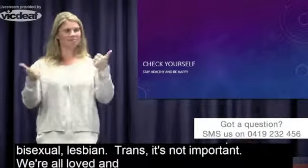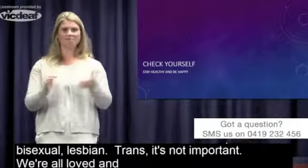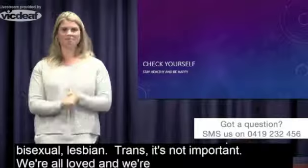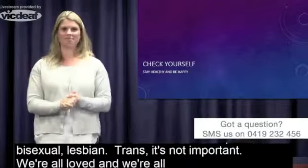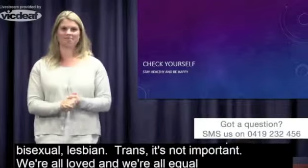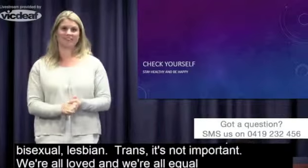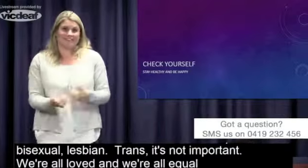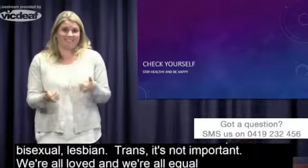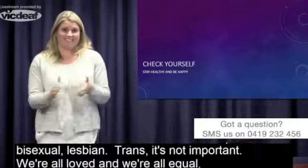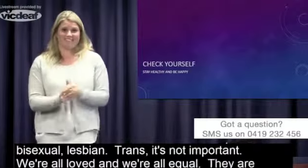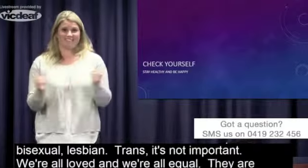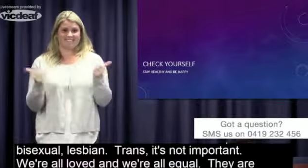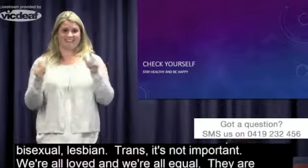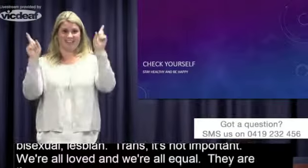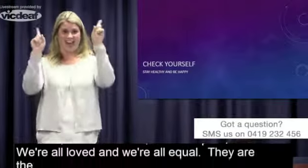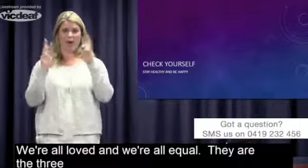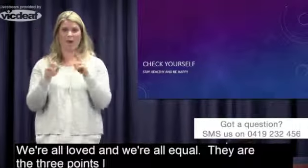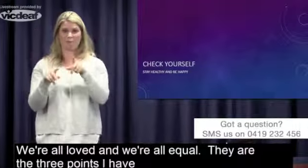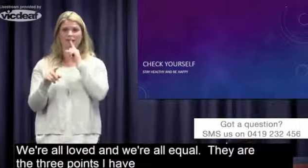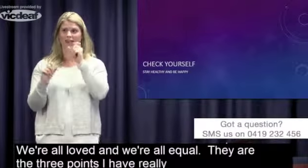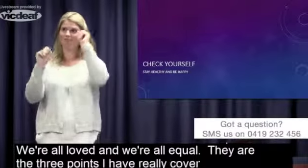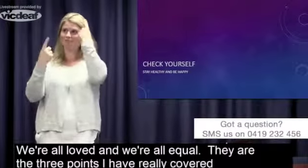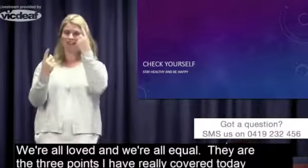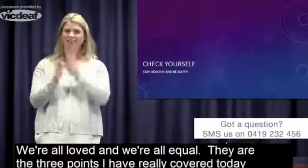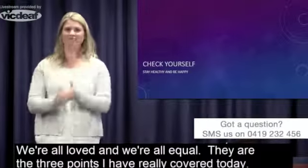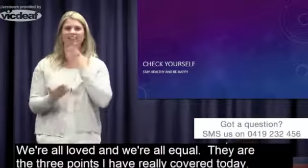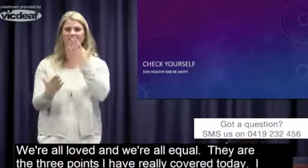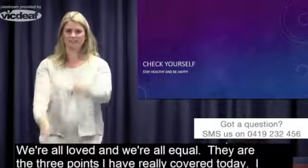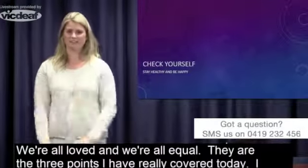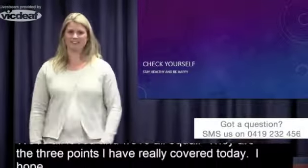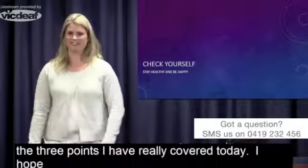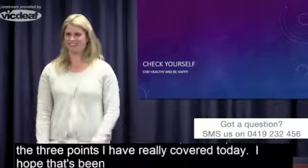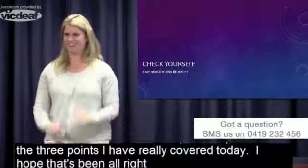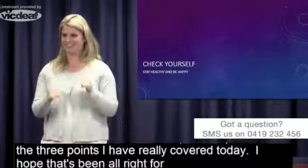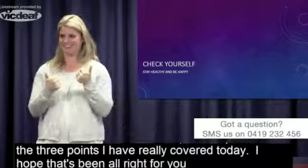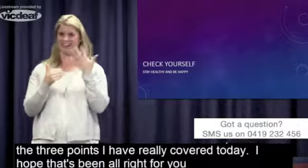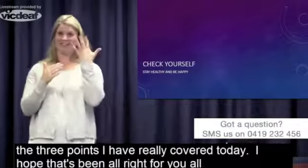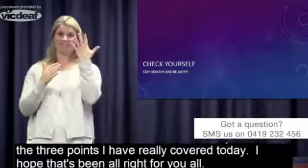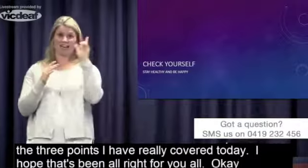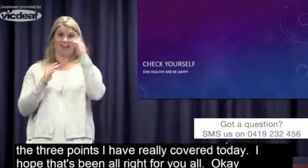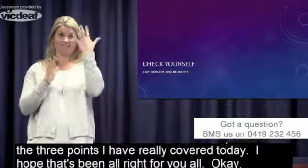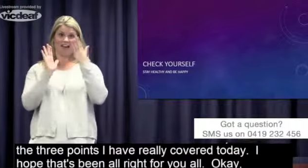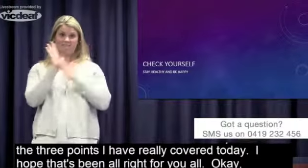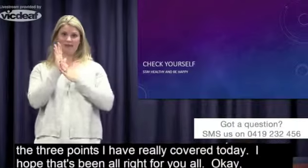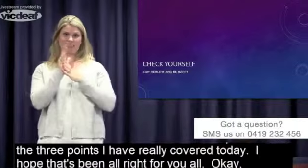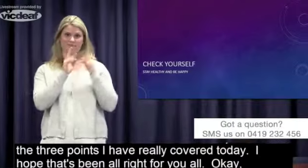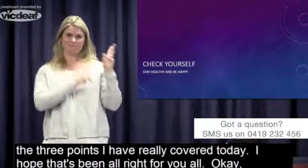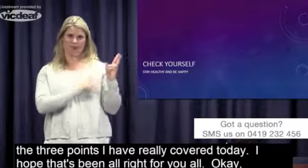covered today, and I hope that's been all right for you all. Okay, thank you. We're going to have a 5-minute break.